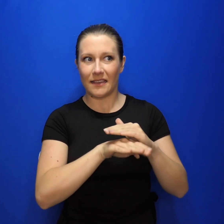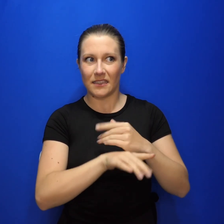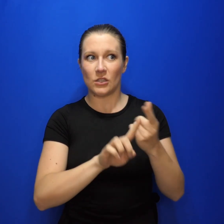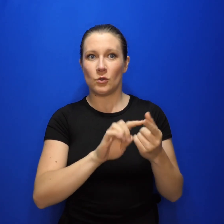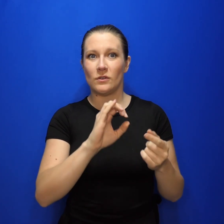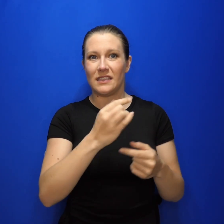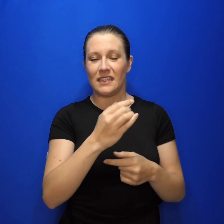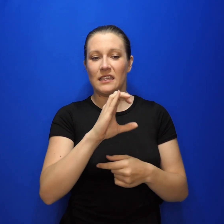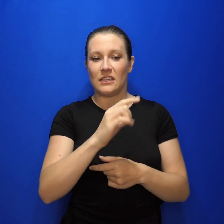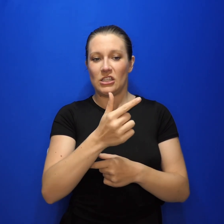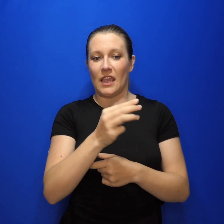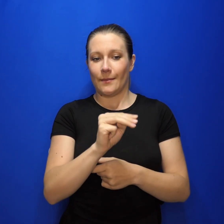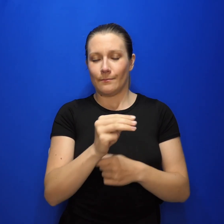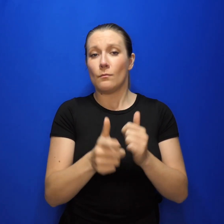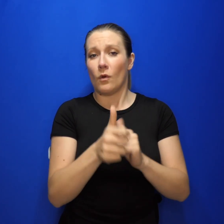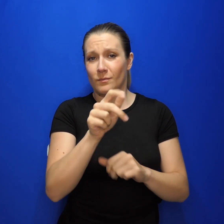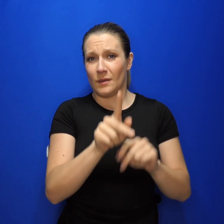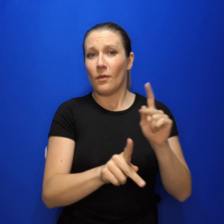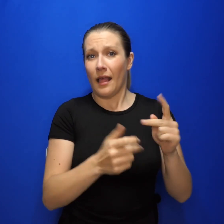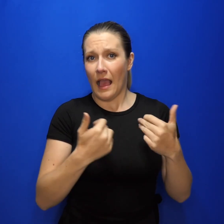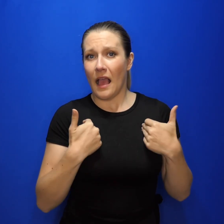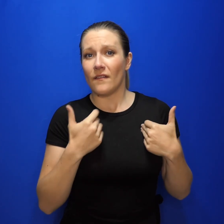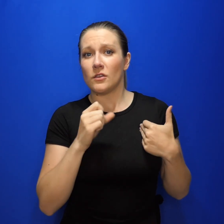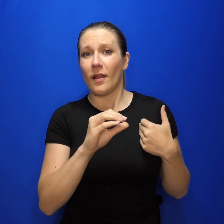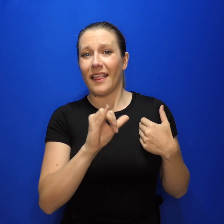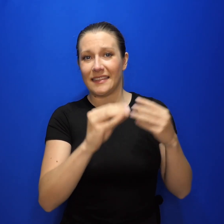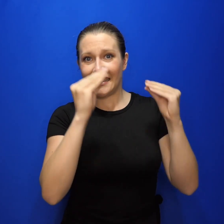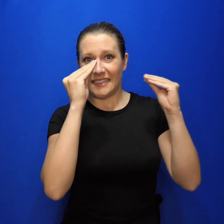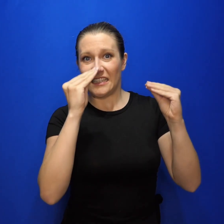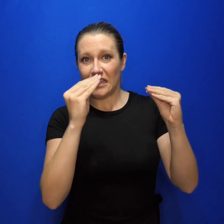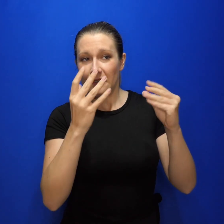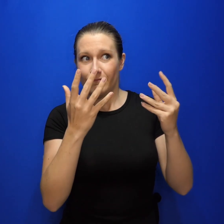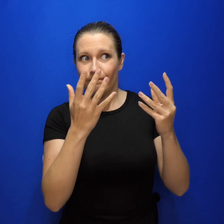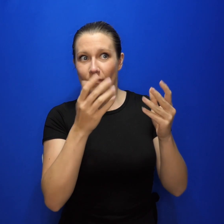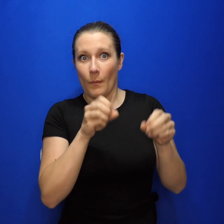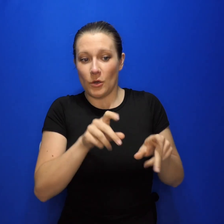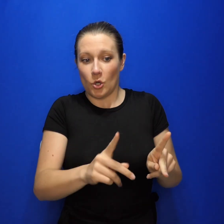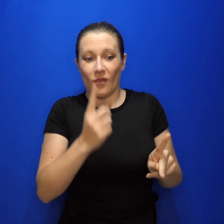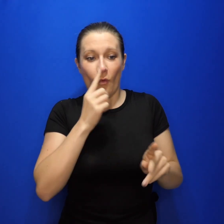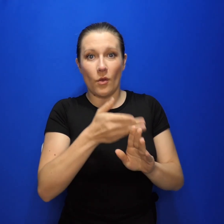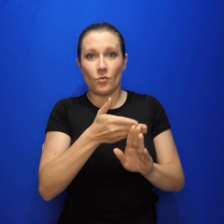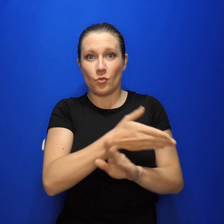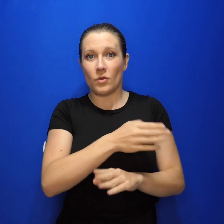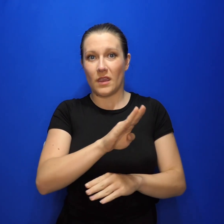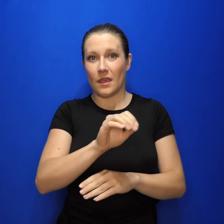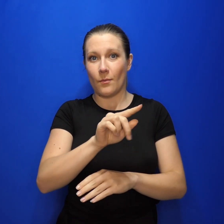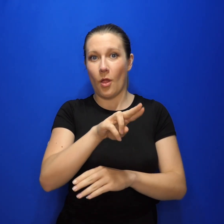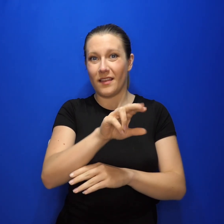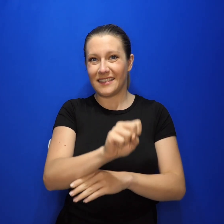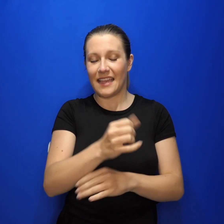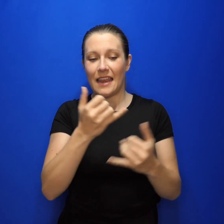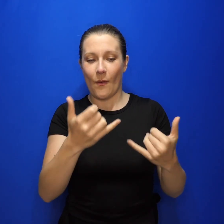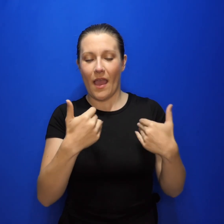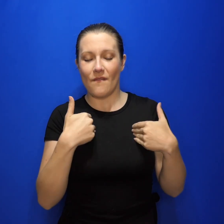Mm-hmm. So that's a teaching piece in terms of pre-bolus and the idea behind it and a comfort level